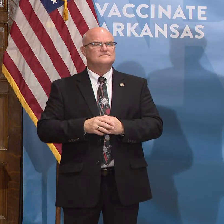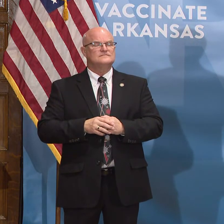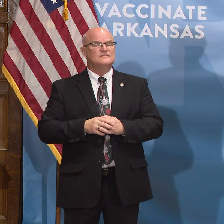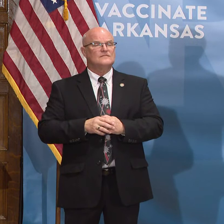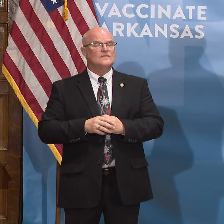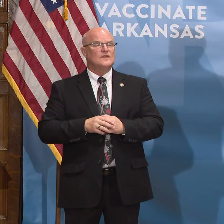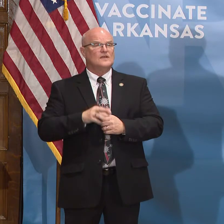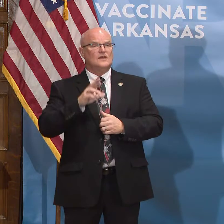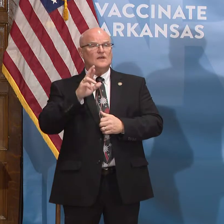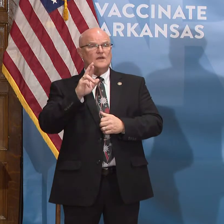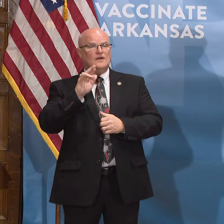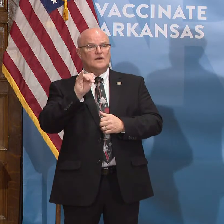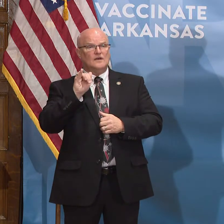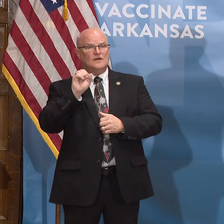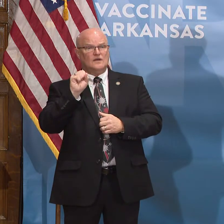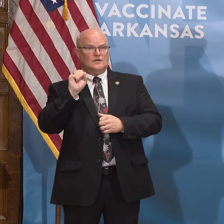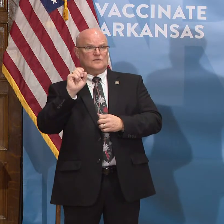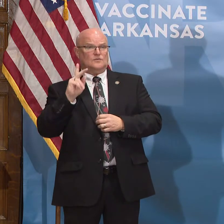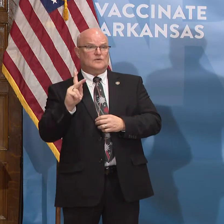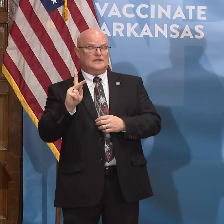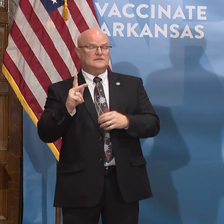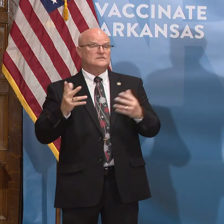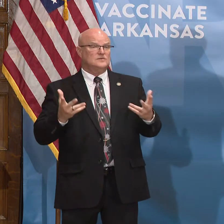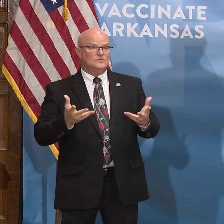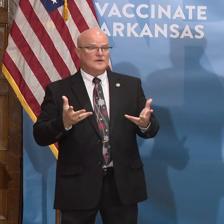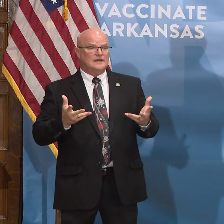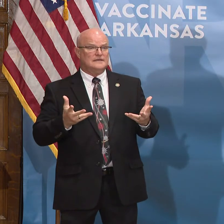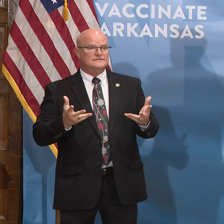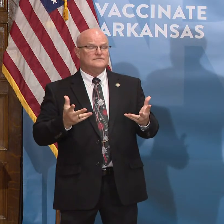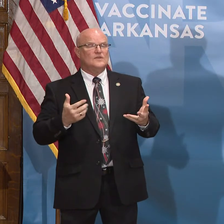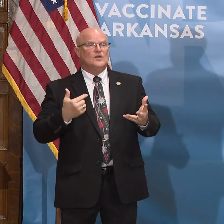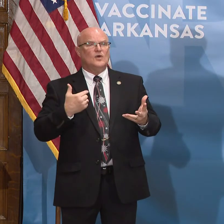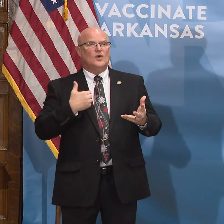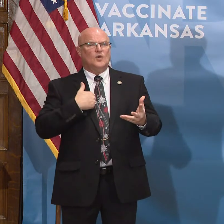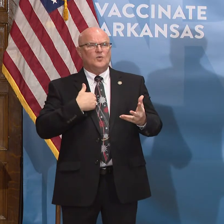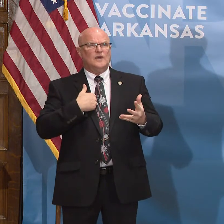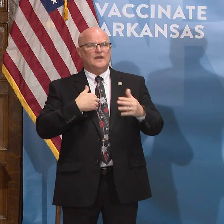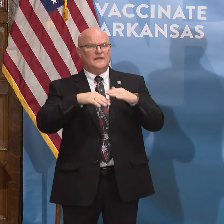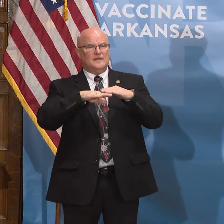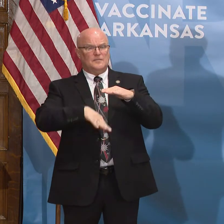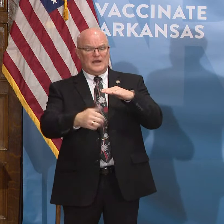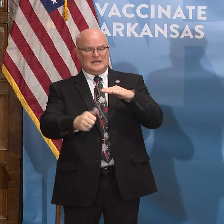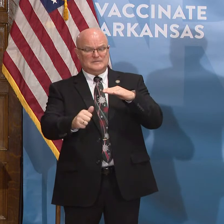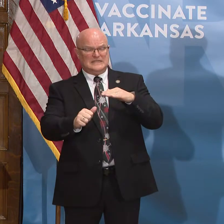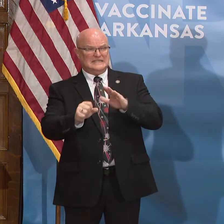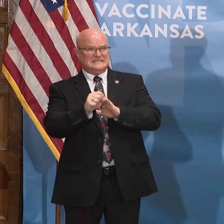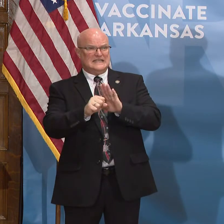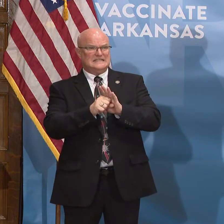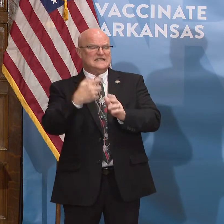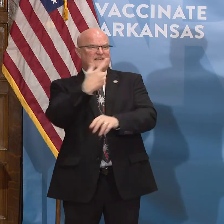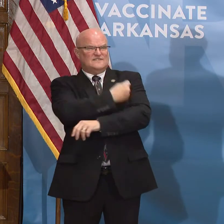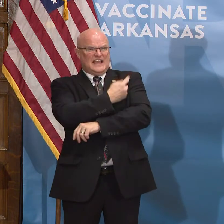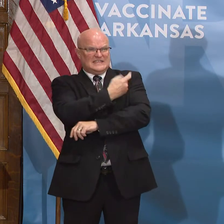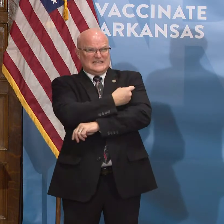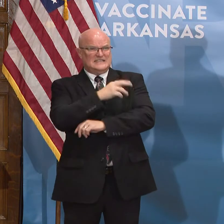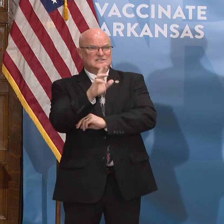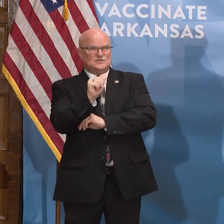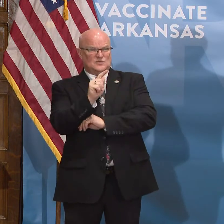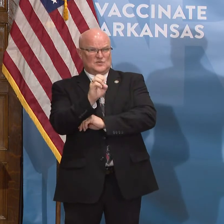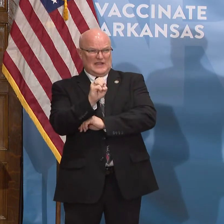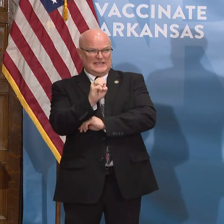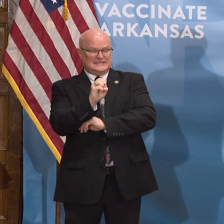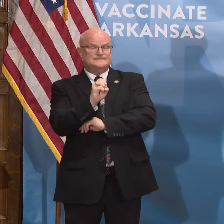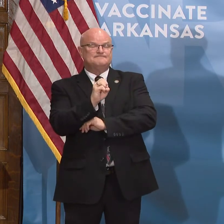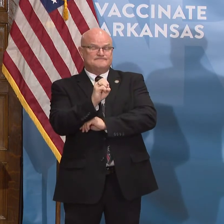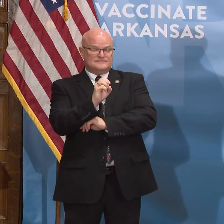the risk is that we are in the bottom 10 of states in terms of our vaccination rate.